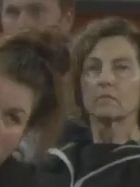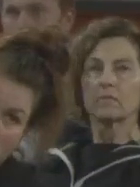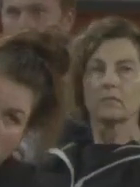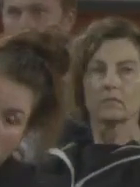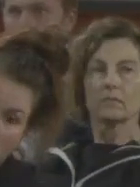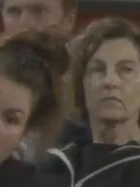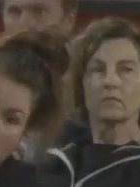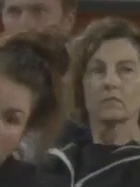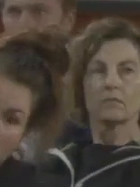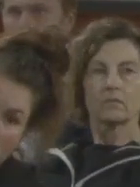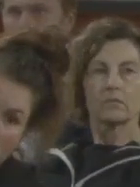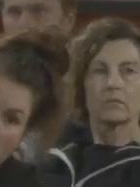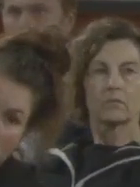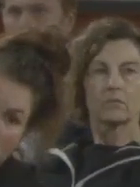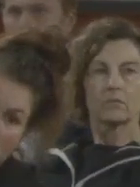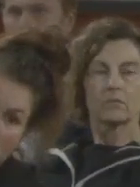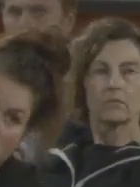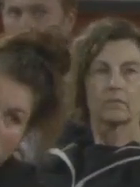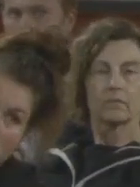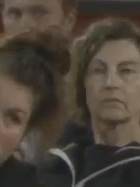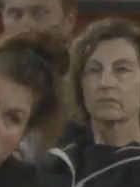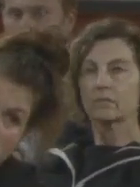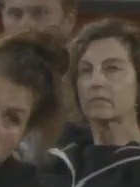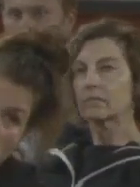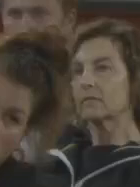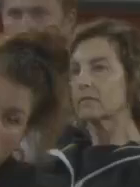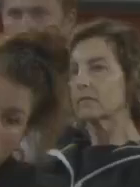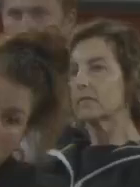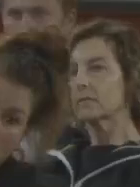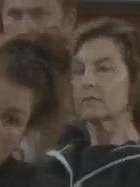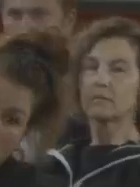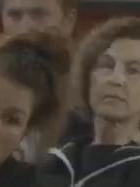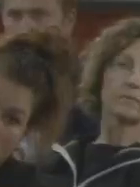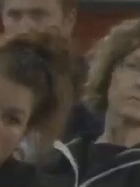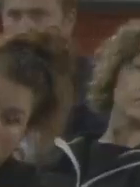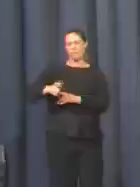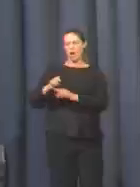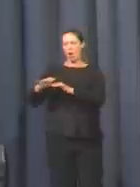river or the estuary going forward?